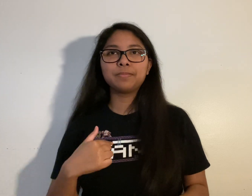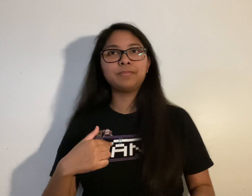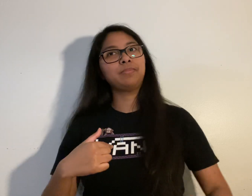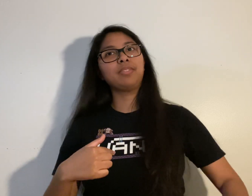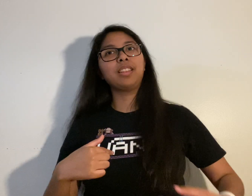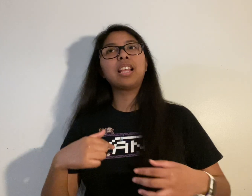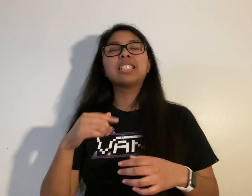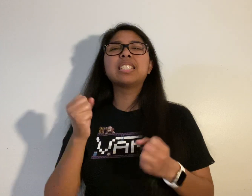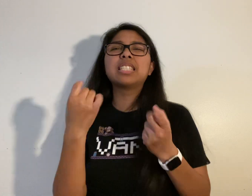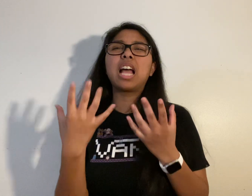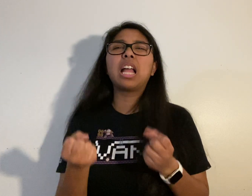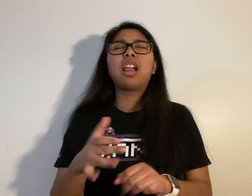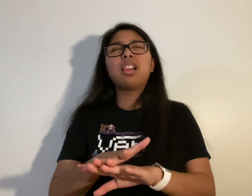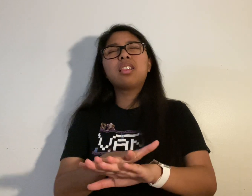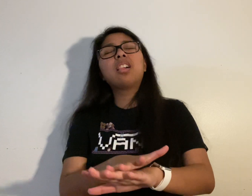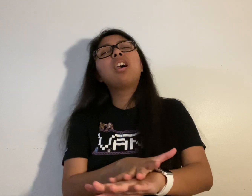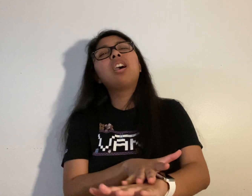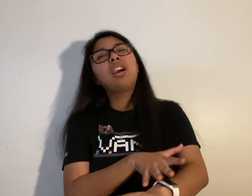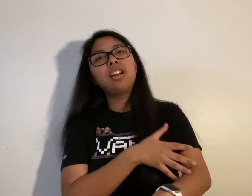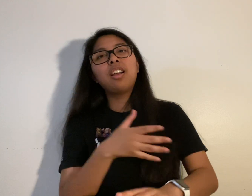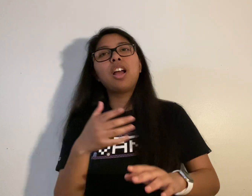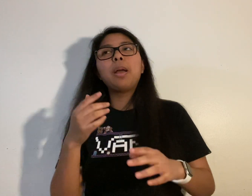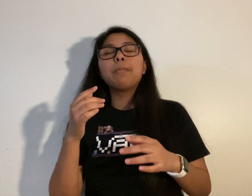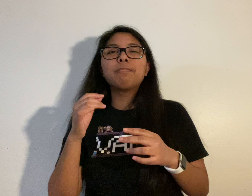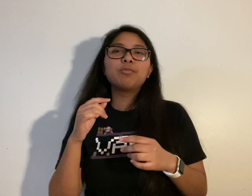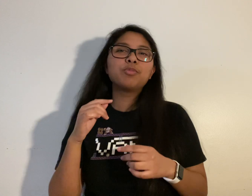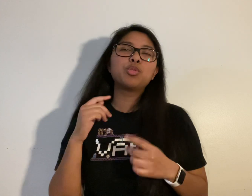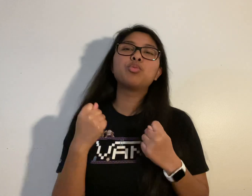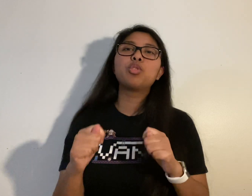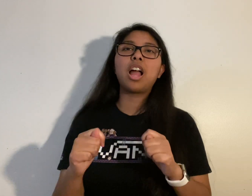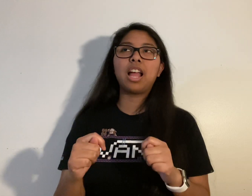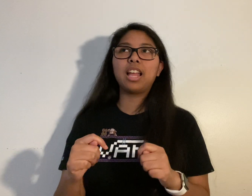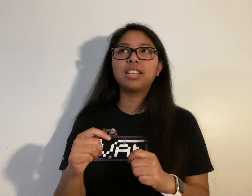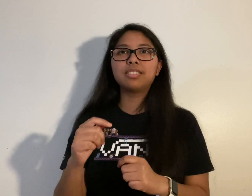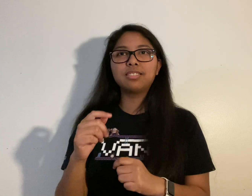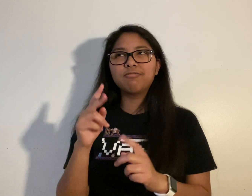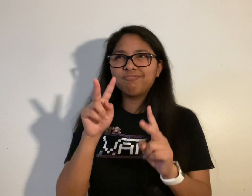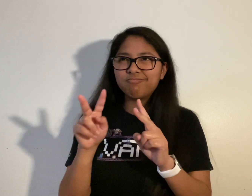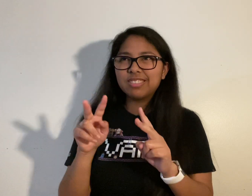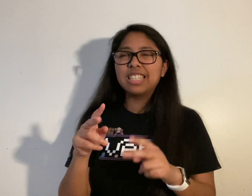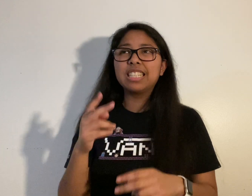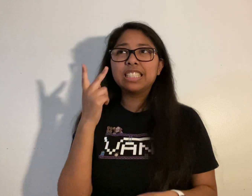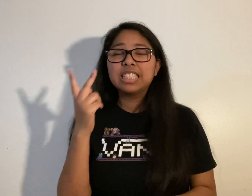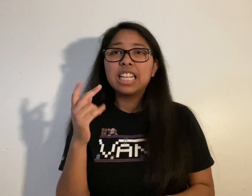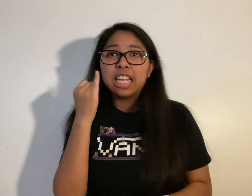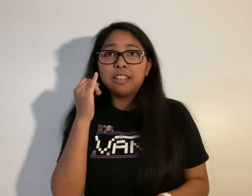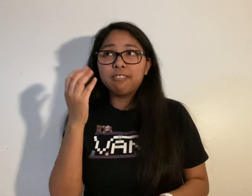there, trying to make sure you are articulating everything accurately. All the while, I feel